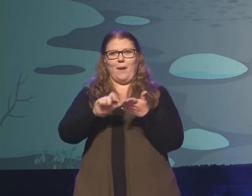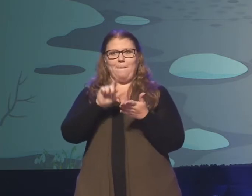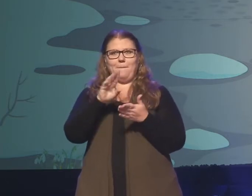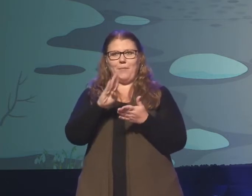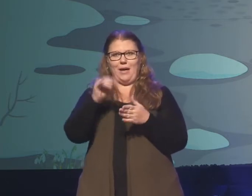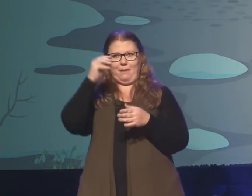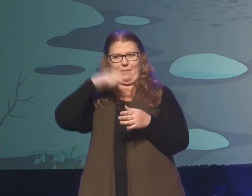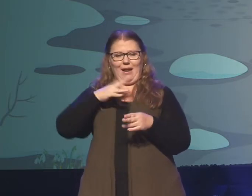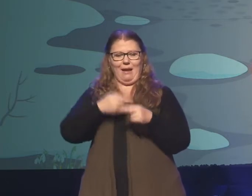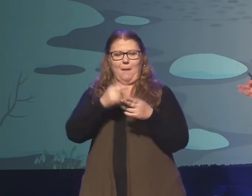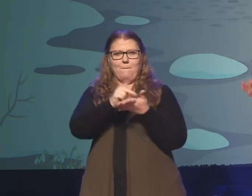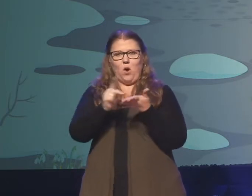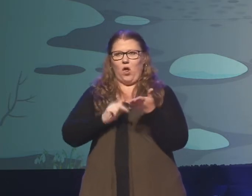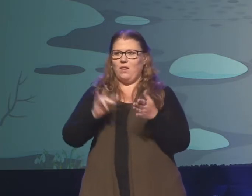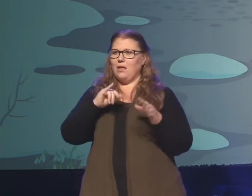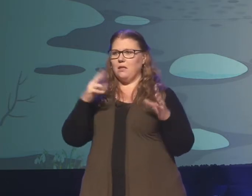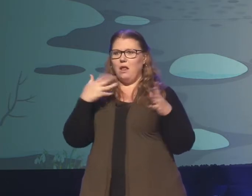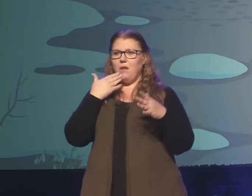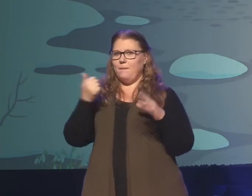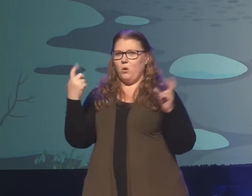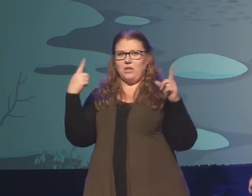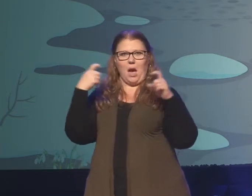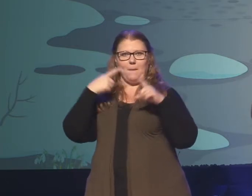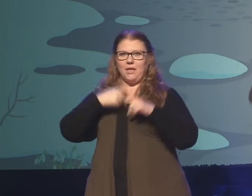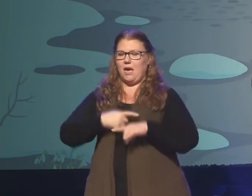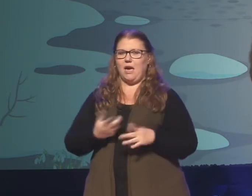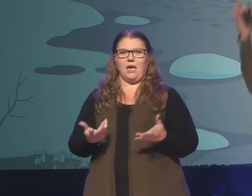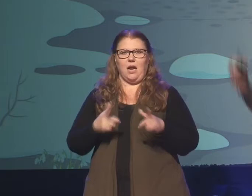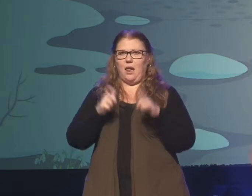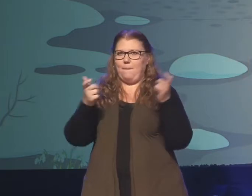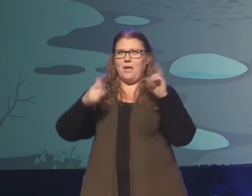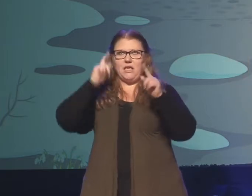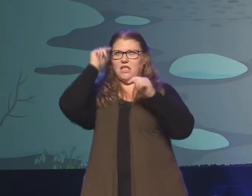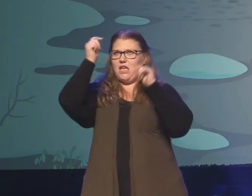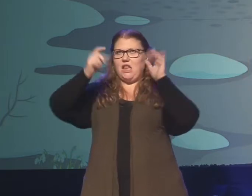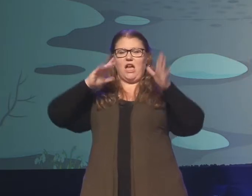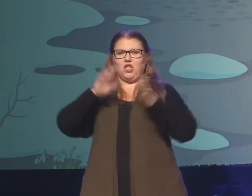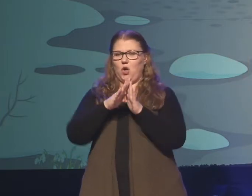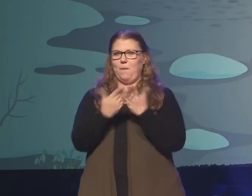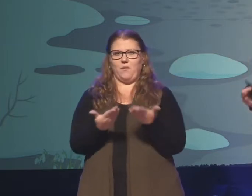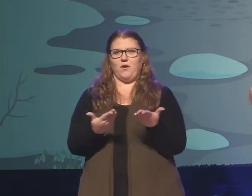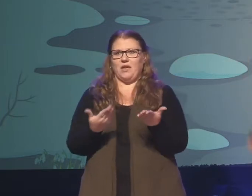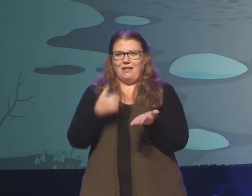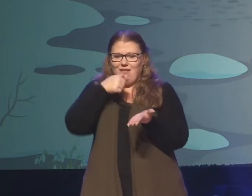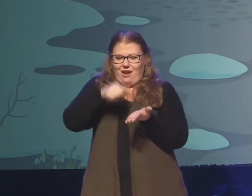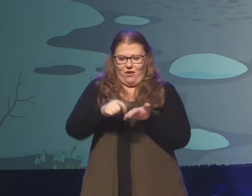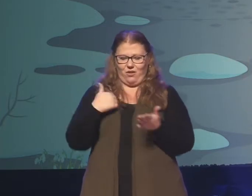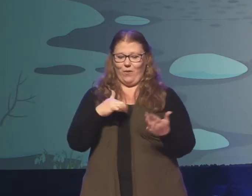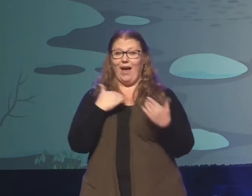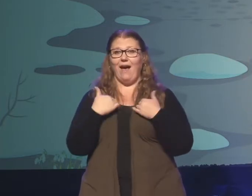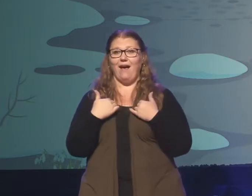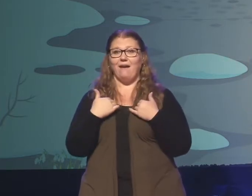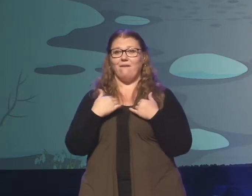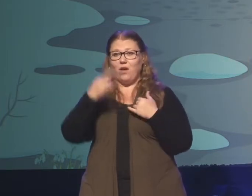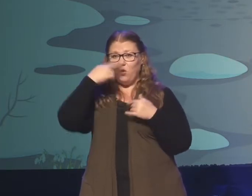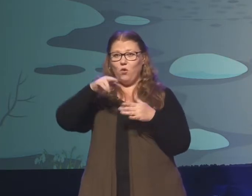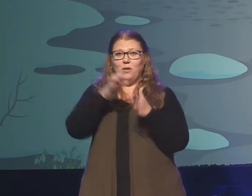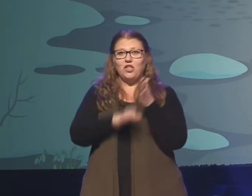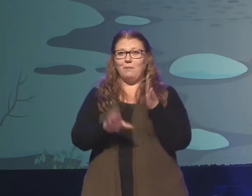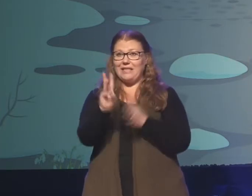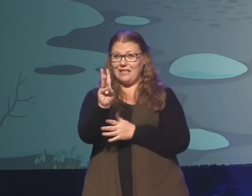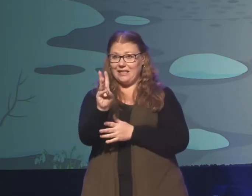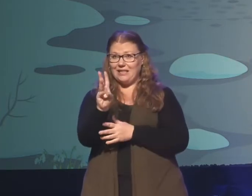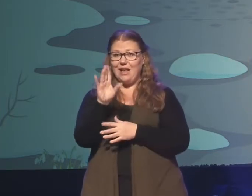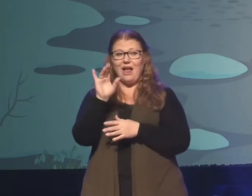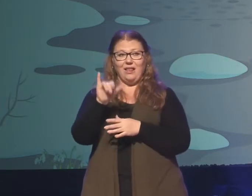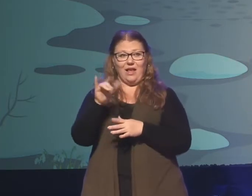And it's probably his most complicated, biggest theological book letter that we have. And in Romans chapter 6, this